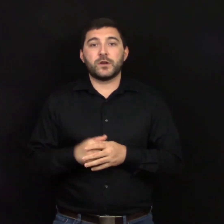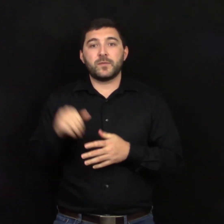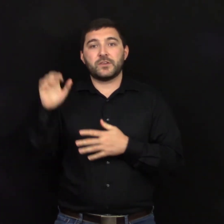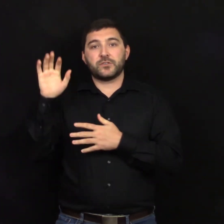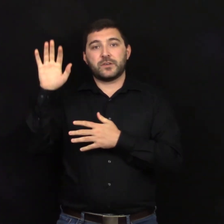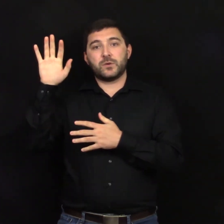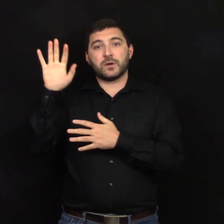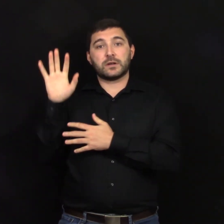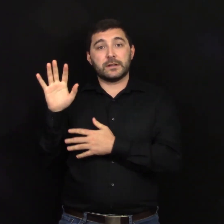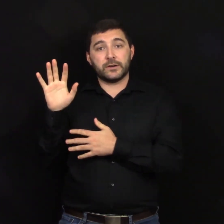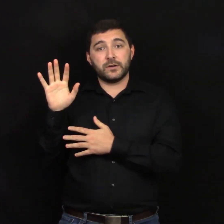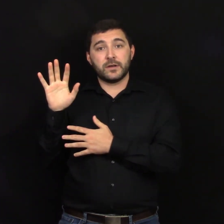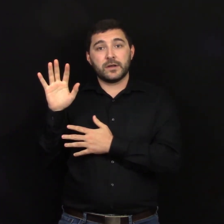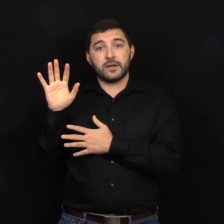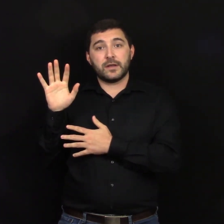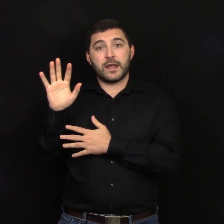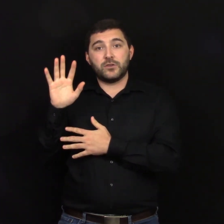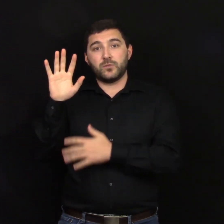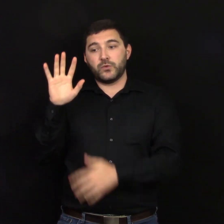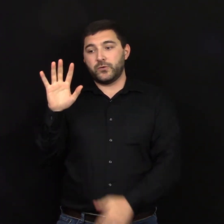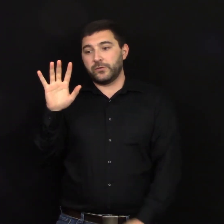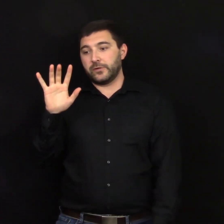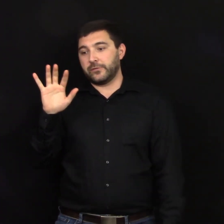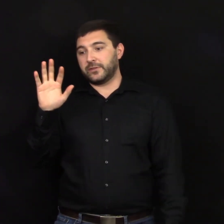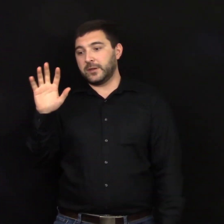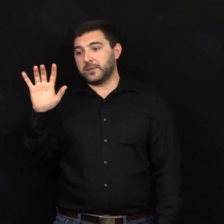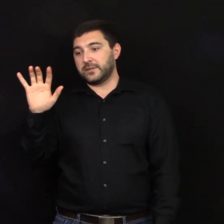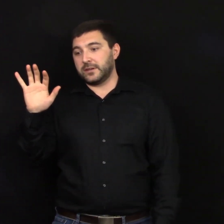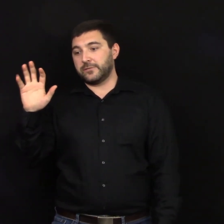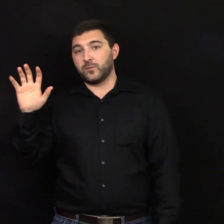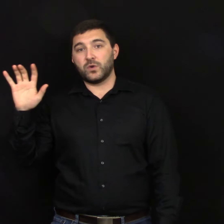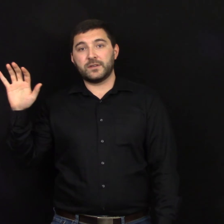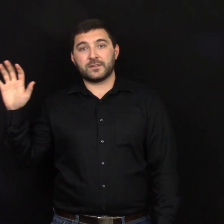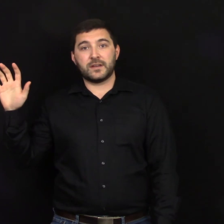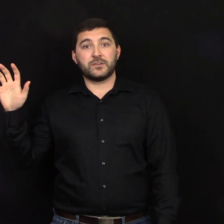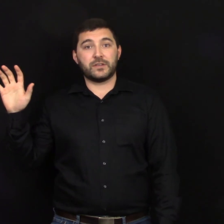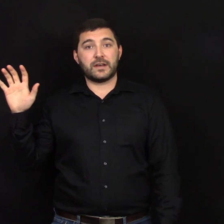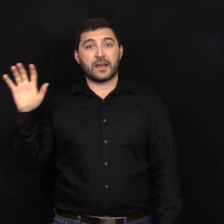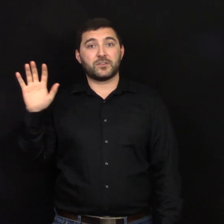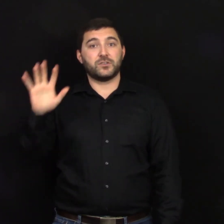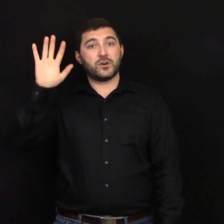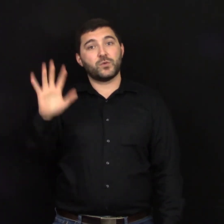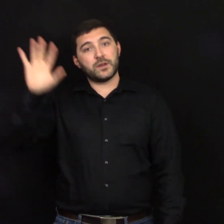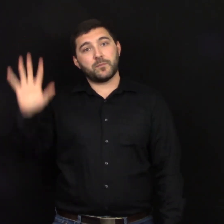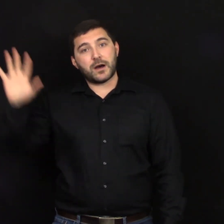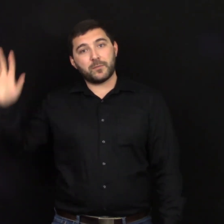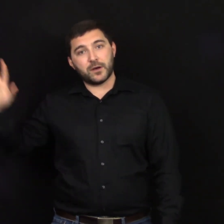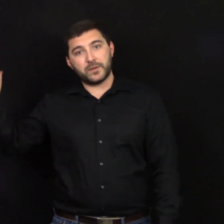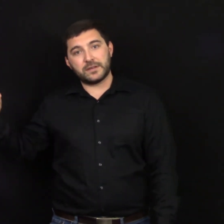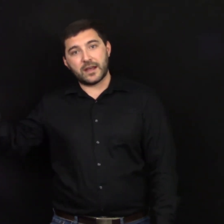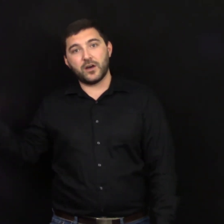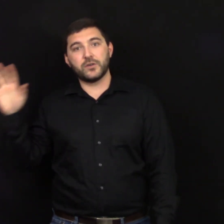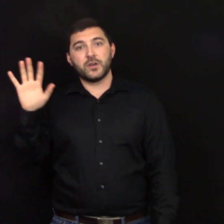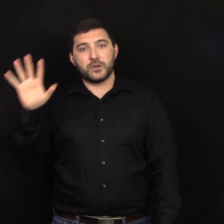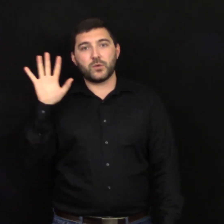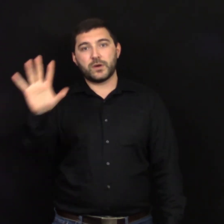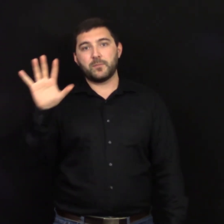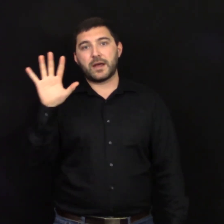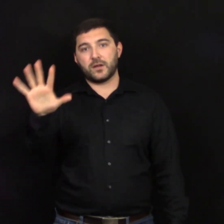make sure that you are clear and you move seamlessly from one sign to the next. You don't want to bop up and down, you don't want to bounce